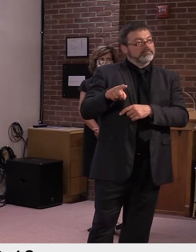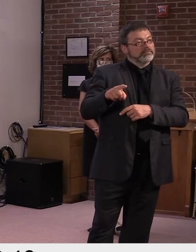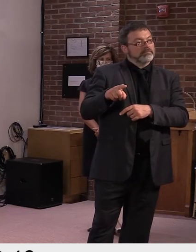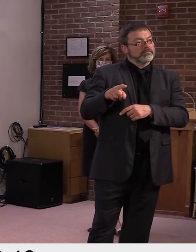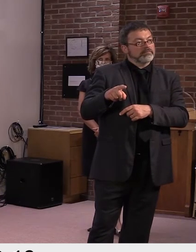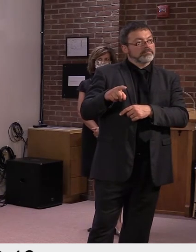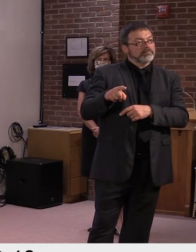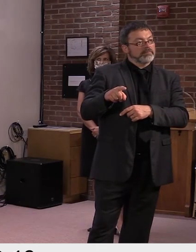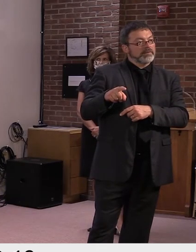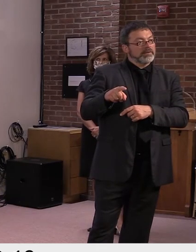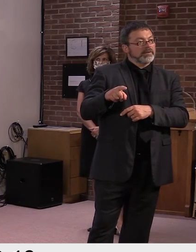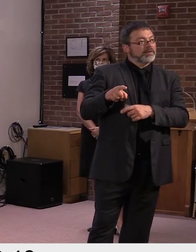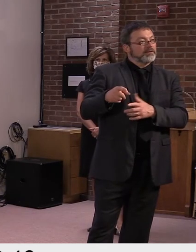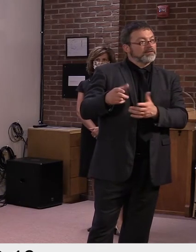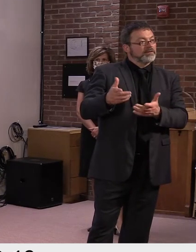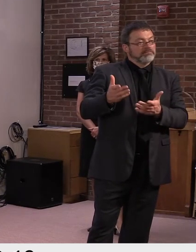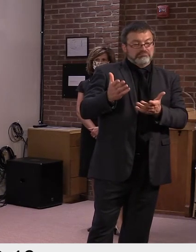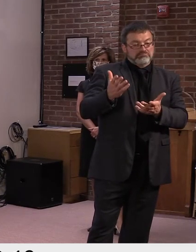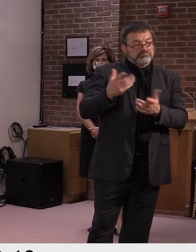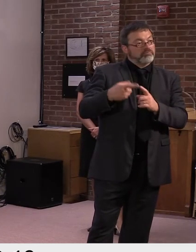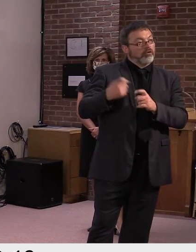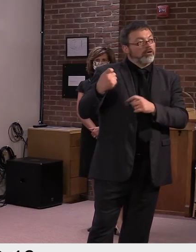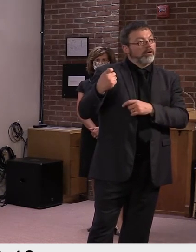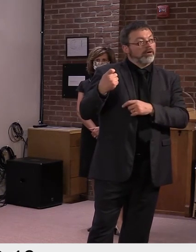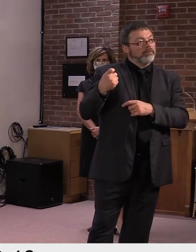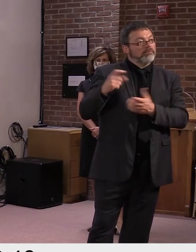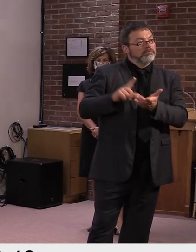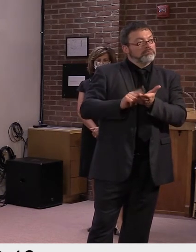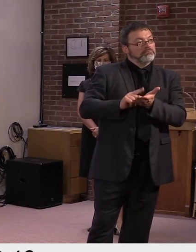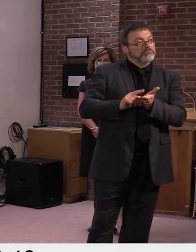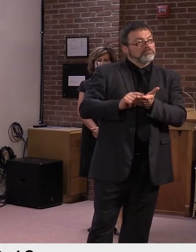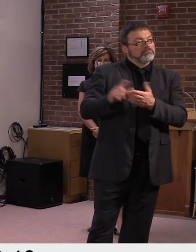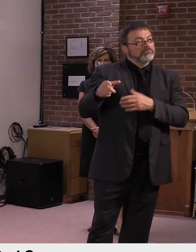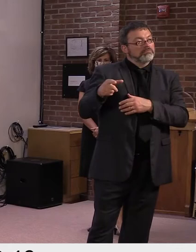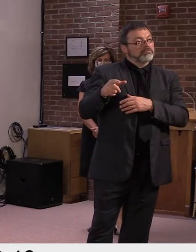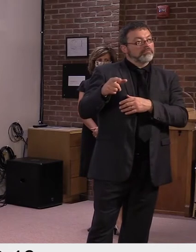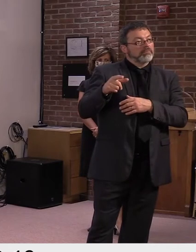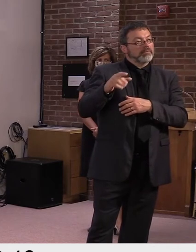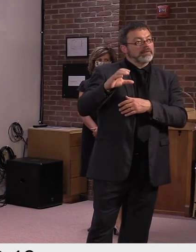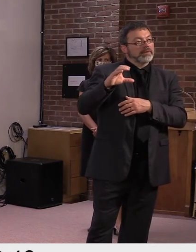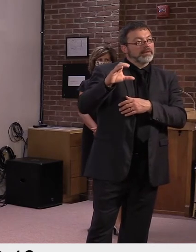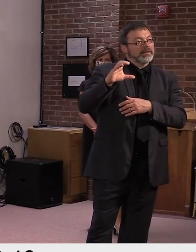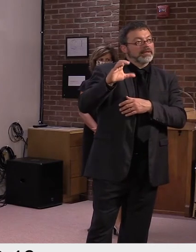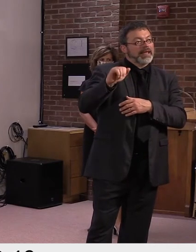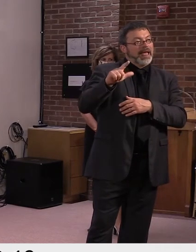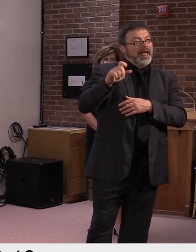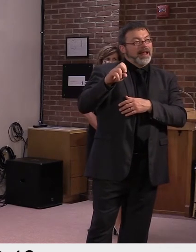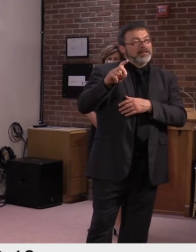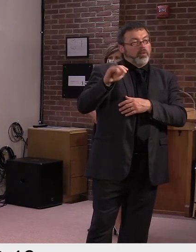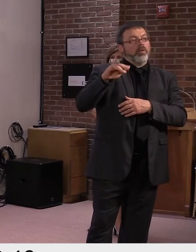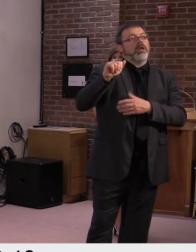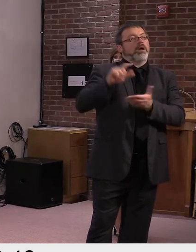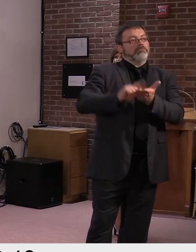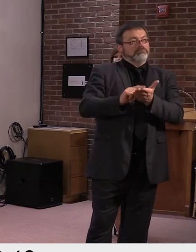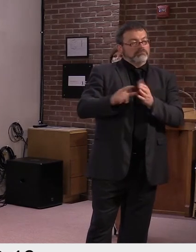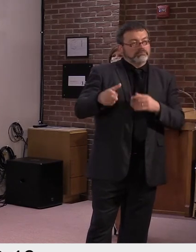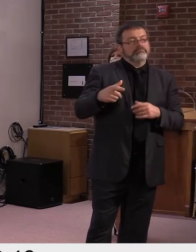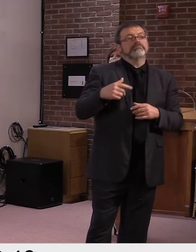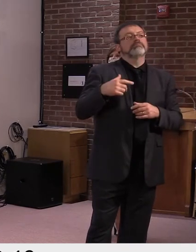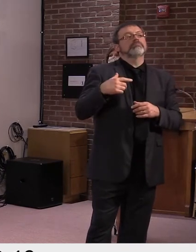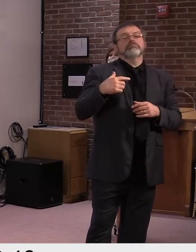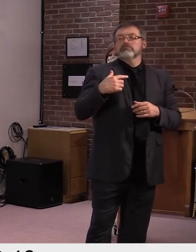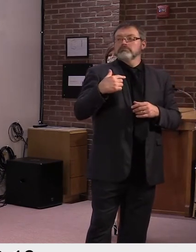Yes, good afternoon, Governor. Thank you for taking these questions. I'll shift gears a bit to the census since you opened the conference on the